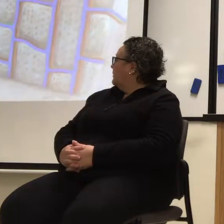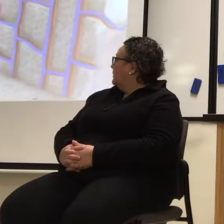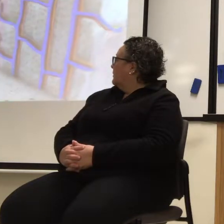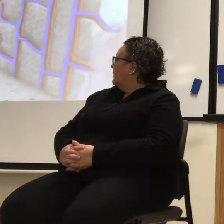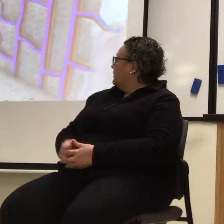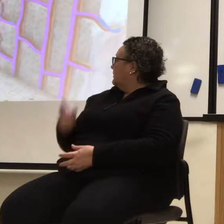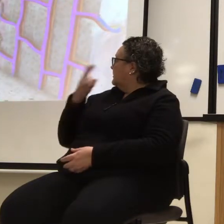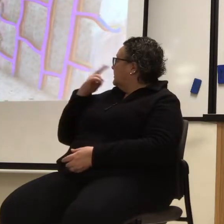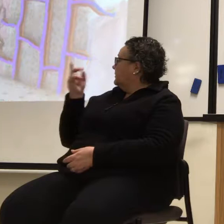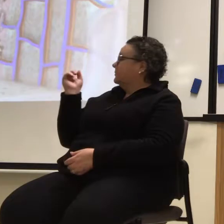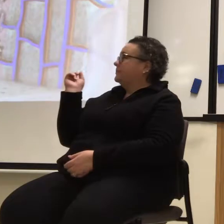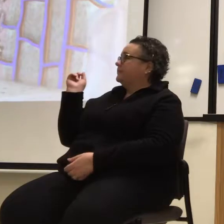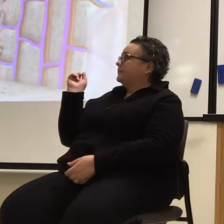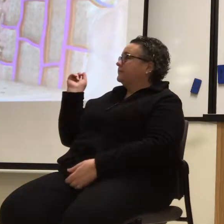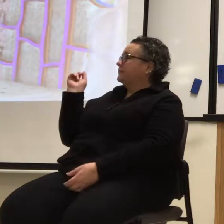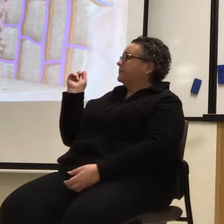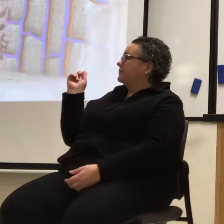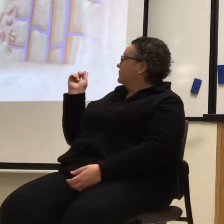Right there.